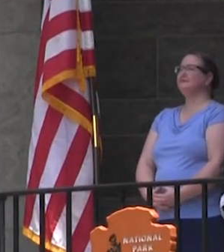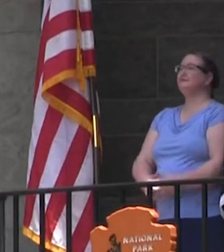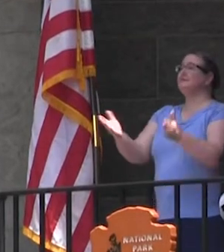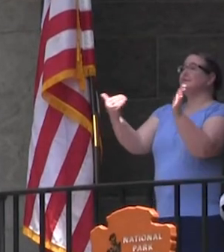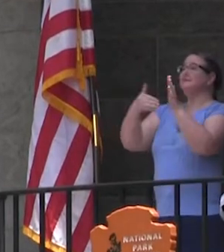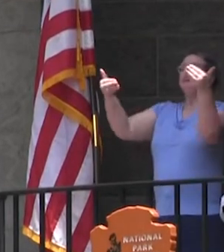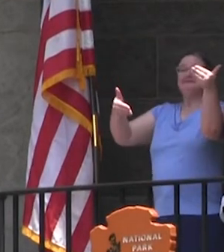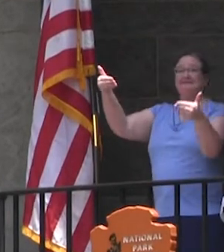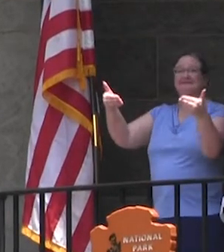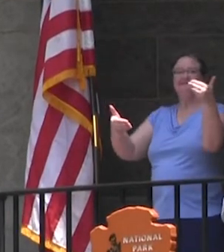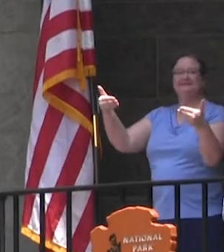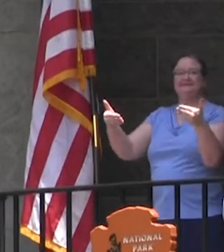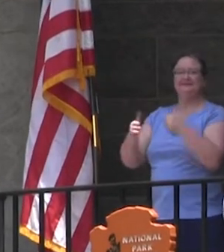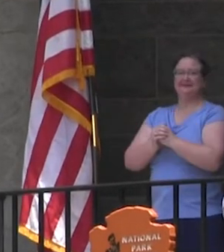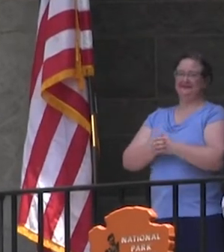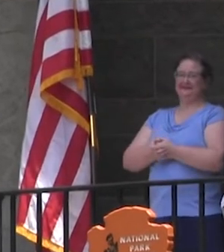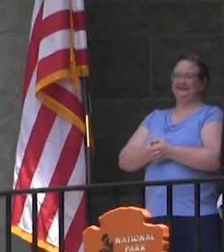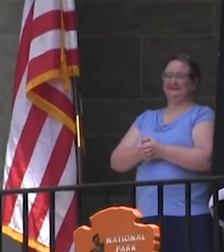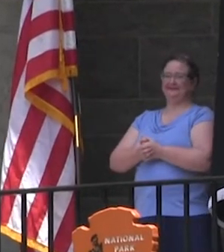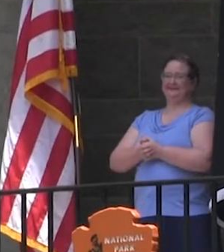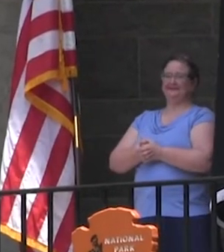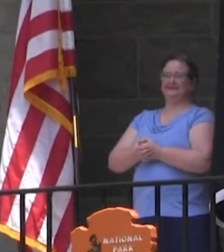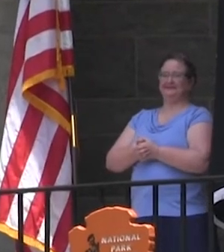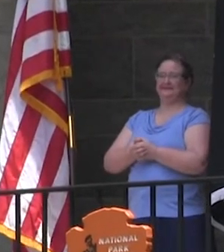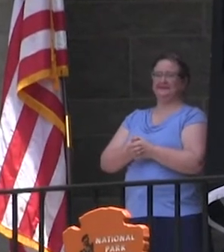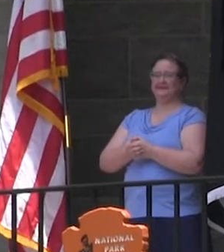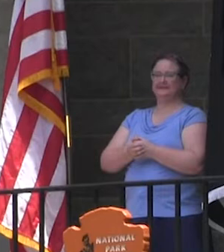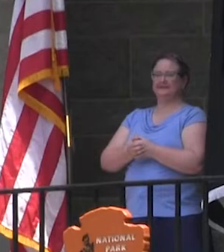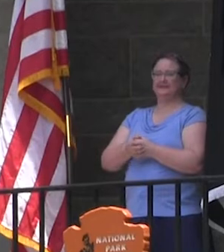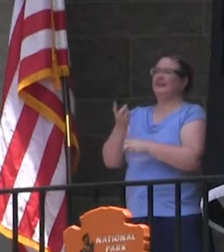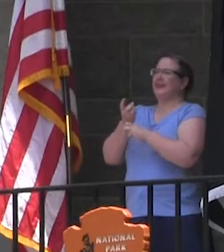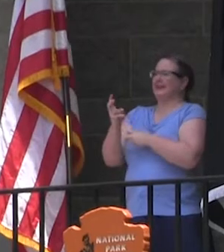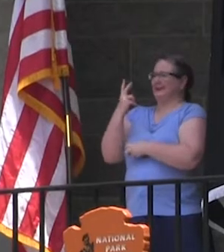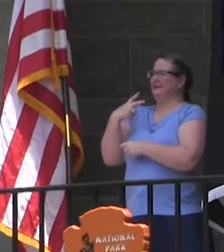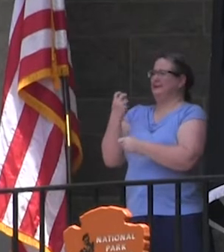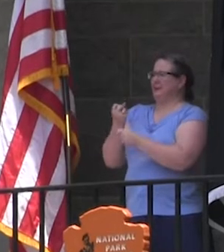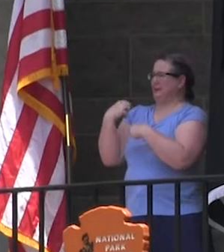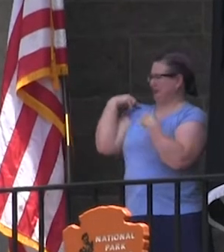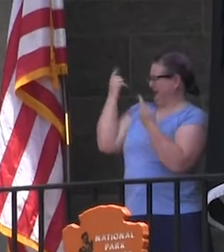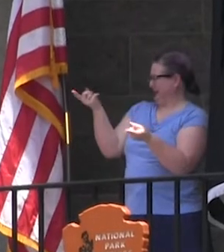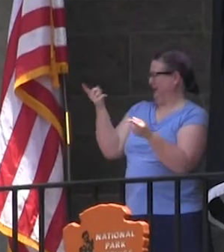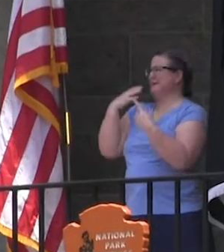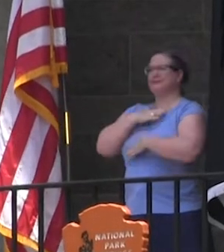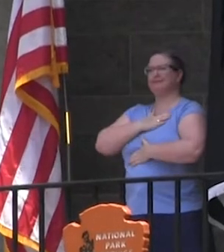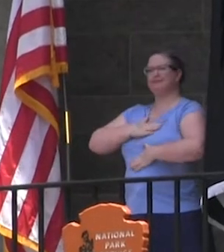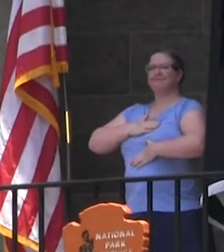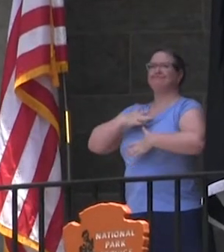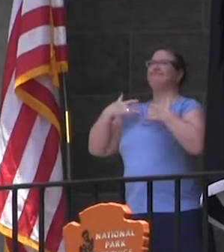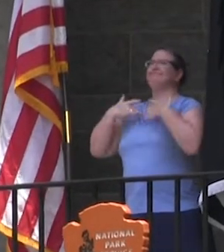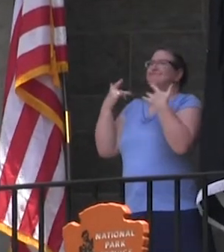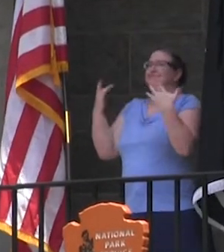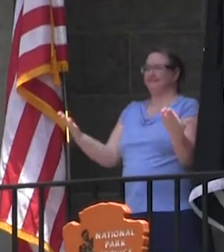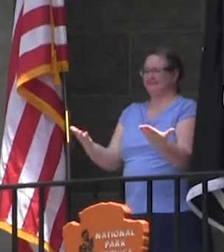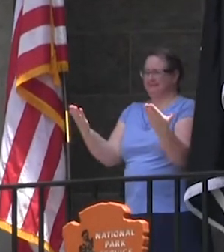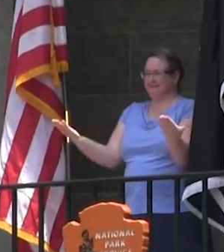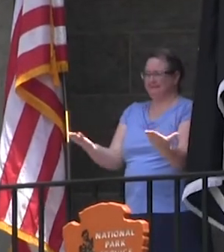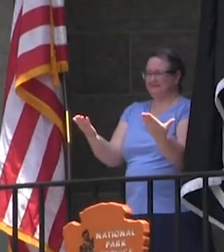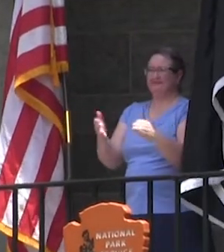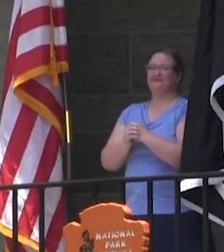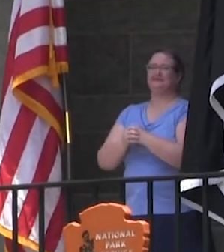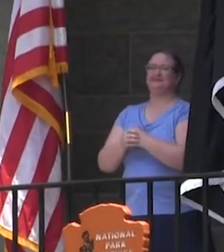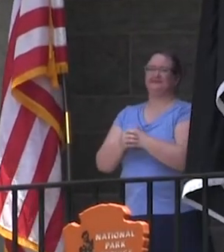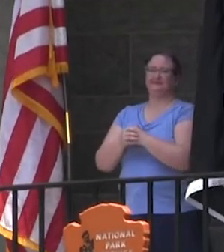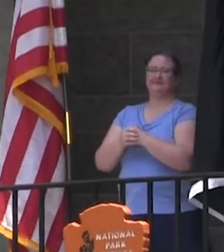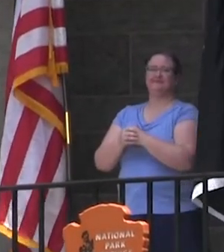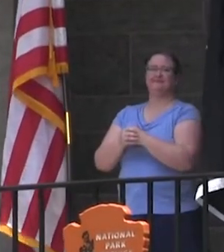Again, welcome to all of you. It's been a tough 2 years for everyone, and I'm really grateful to be here